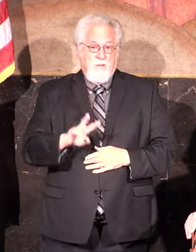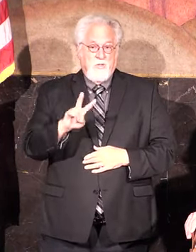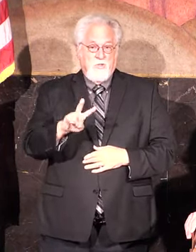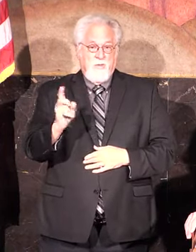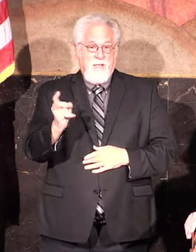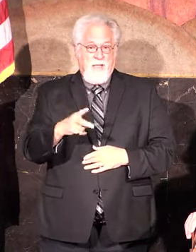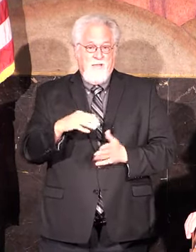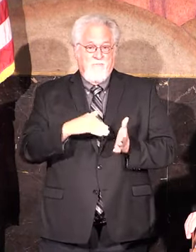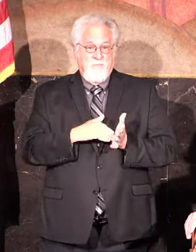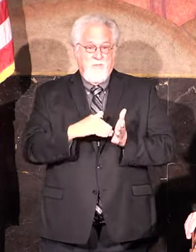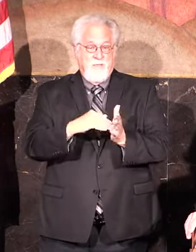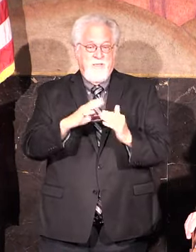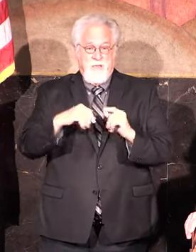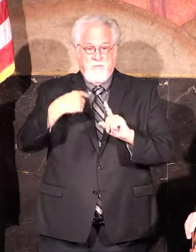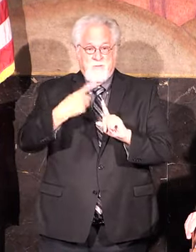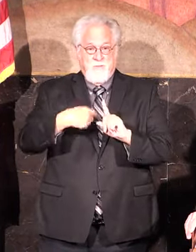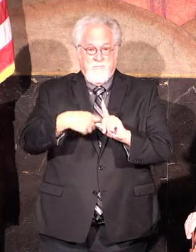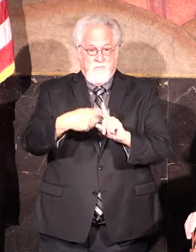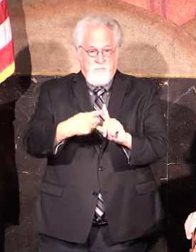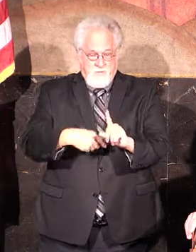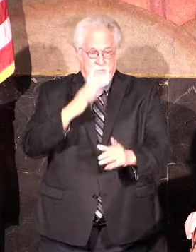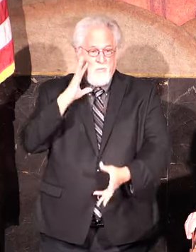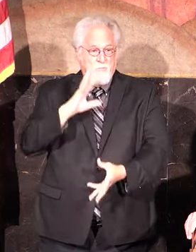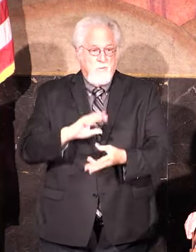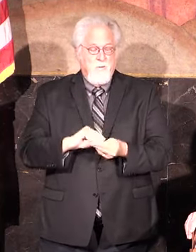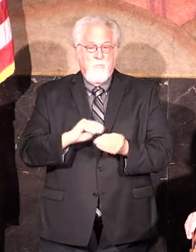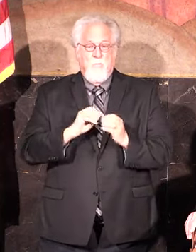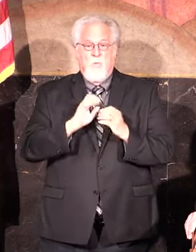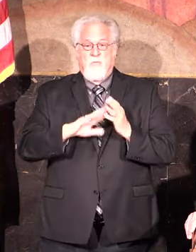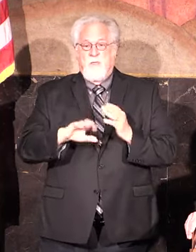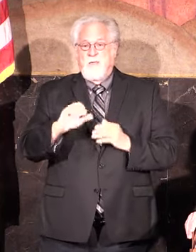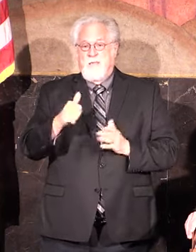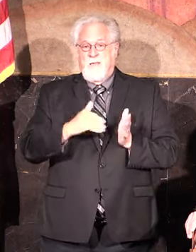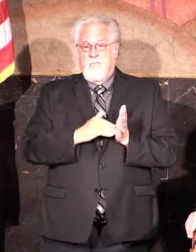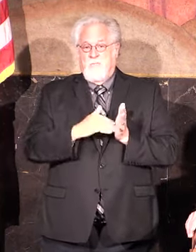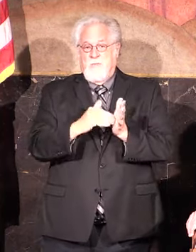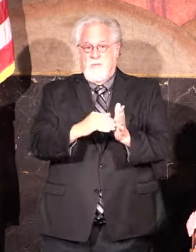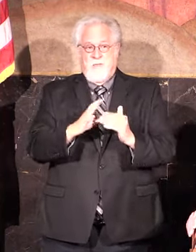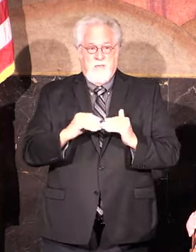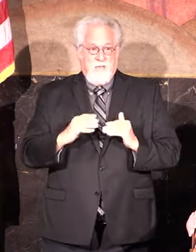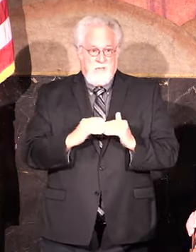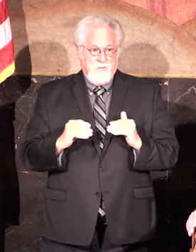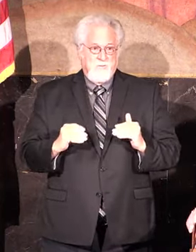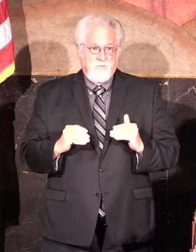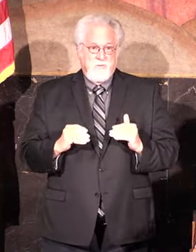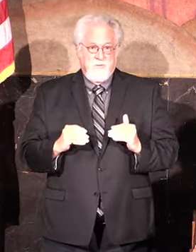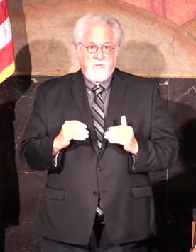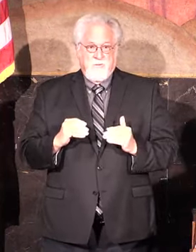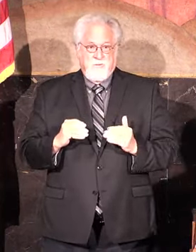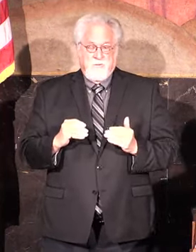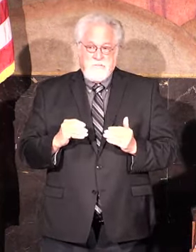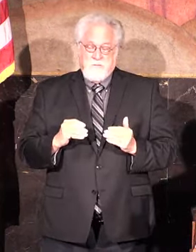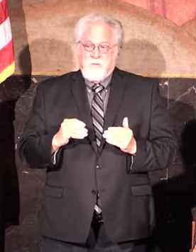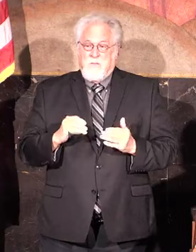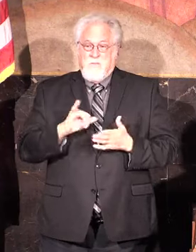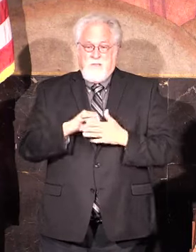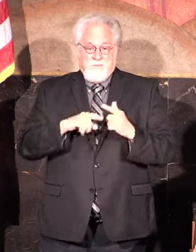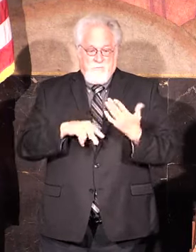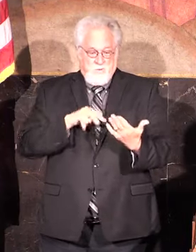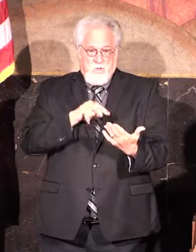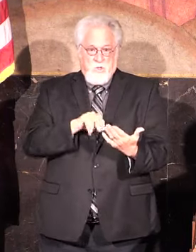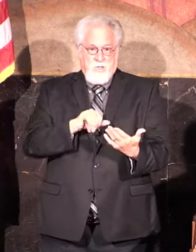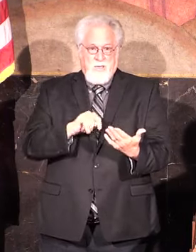$2.5 million a month. And so it'll be a little more than $10 million is what we're talking about through